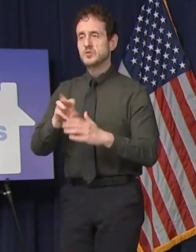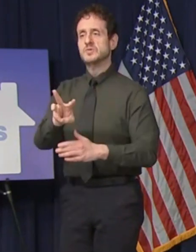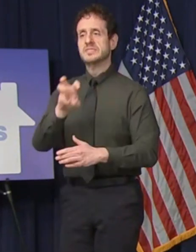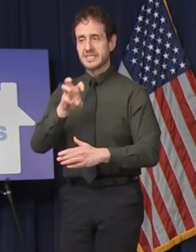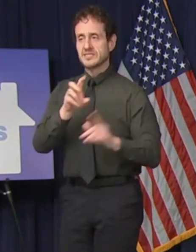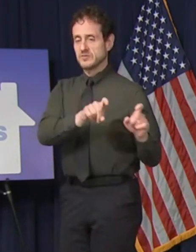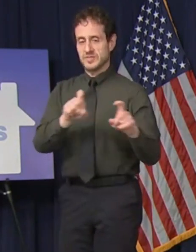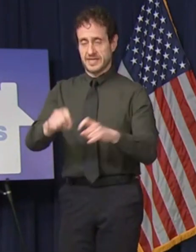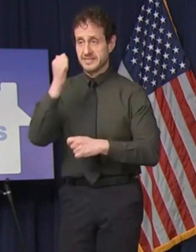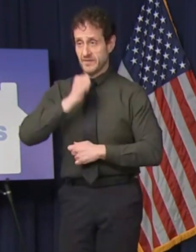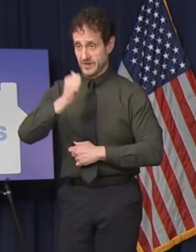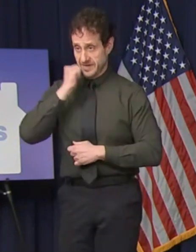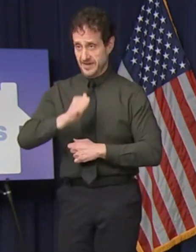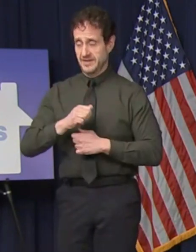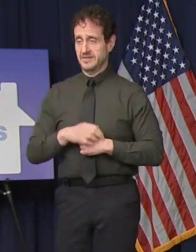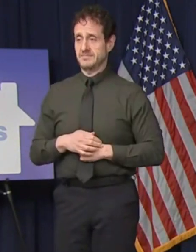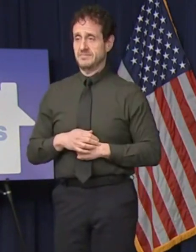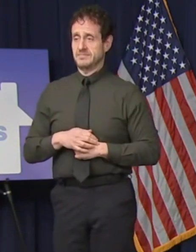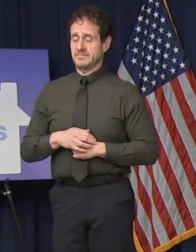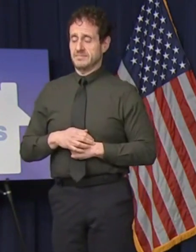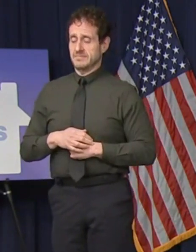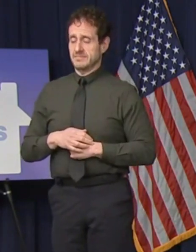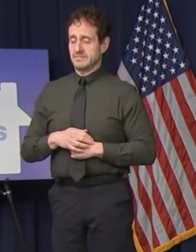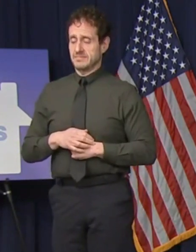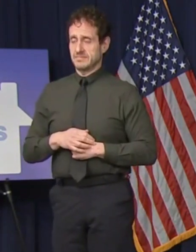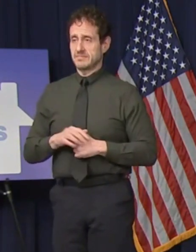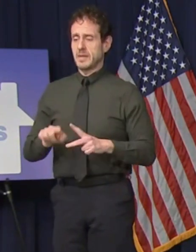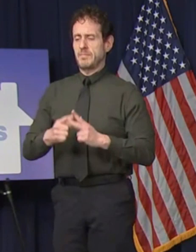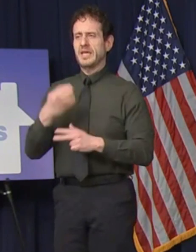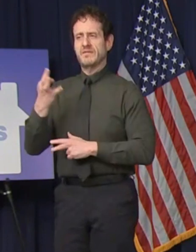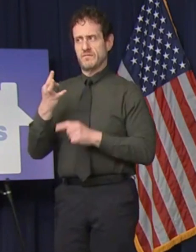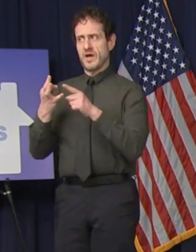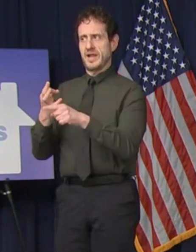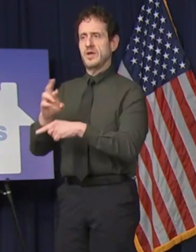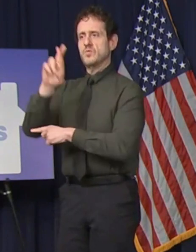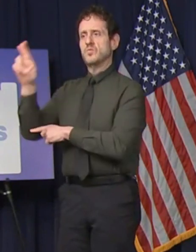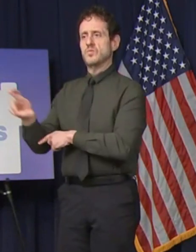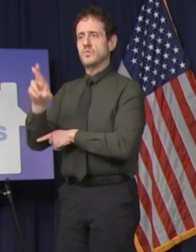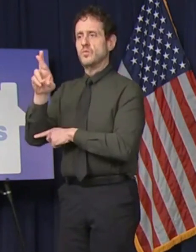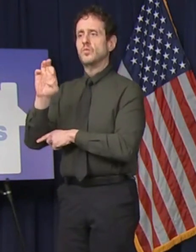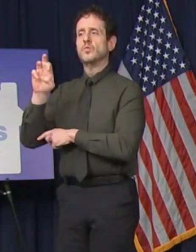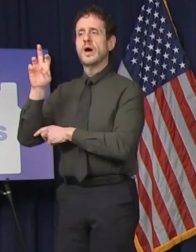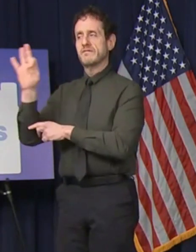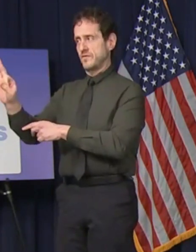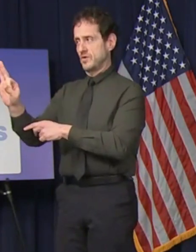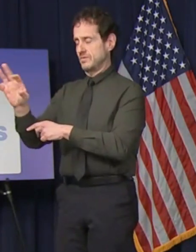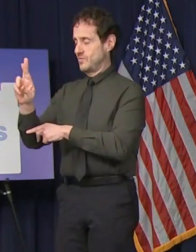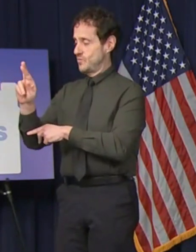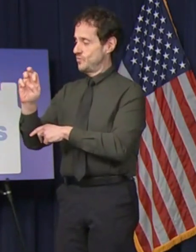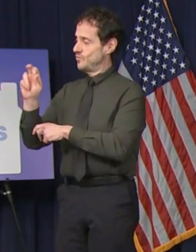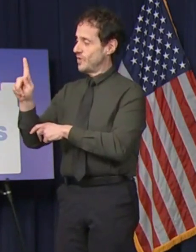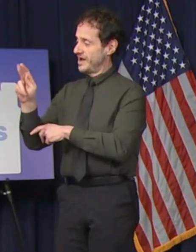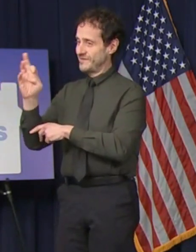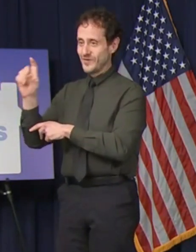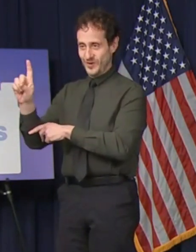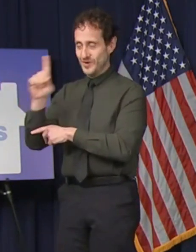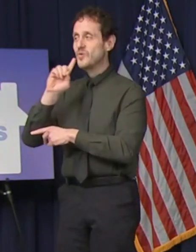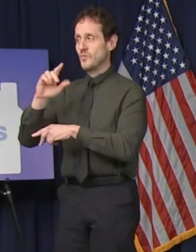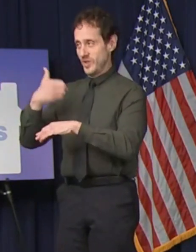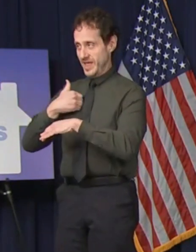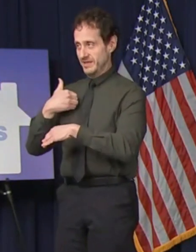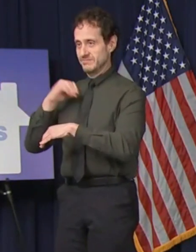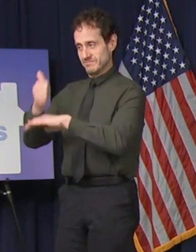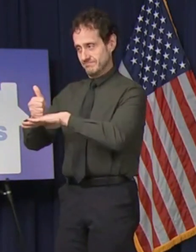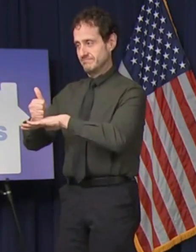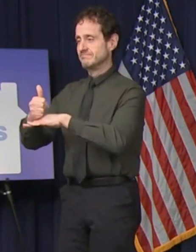day. And starting on Friday in Rockford, we will open a drive-through location at the University